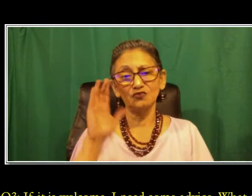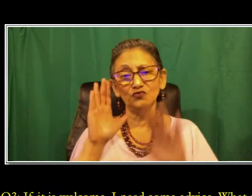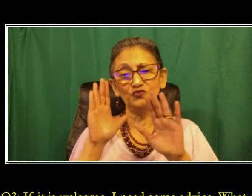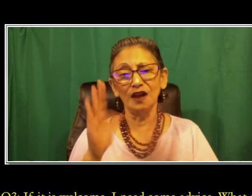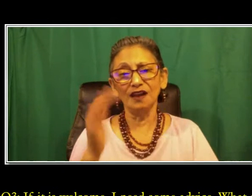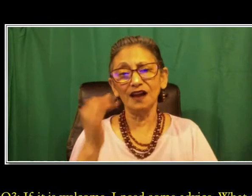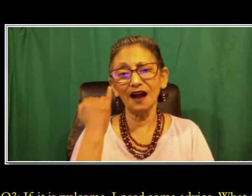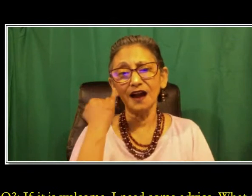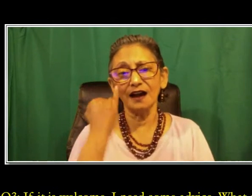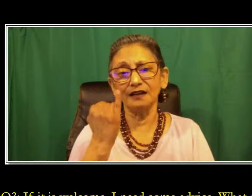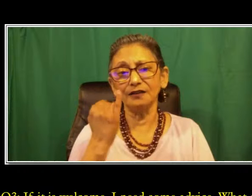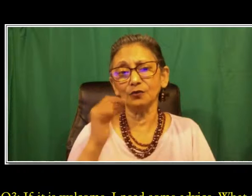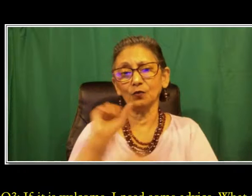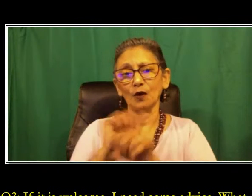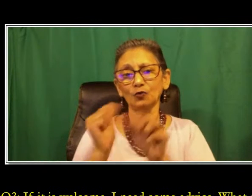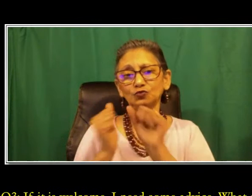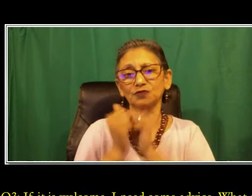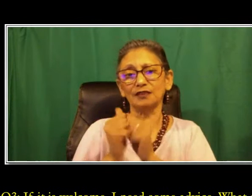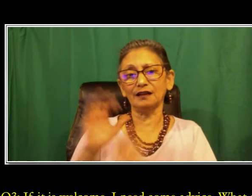systems first.